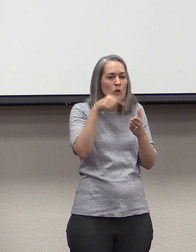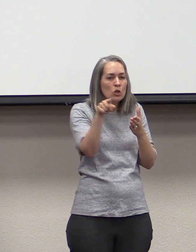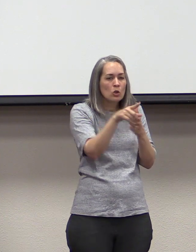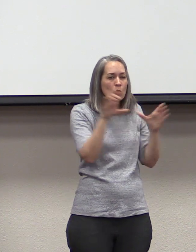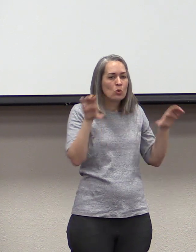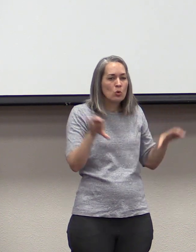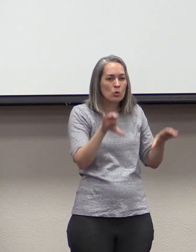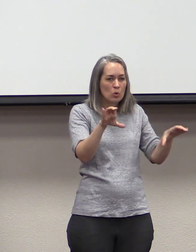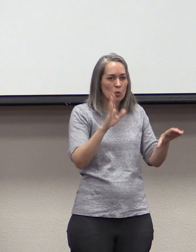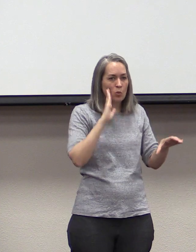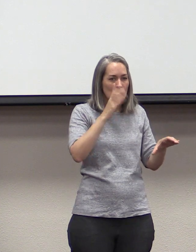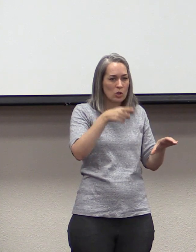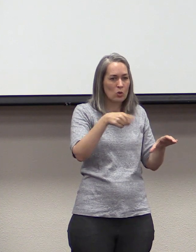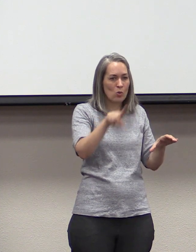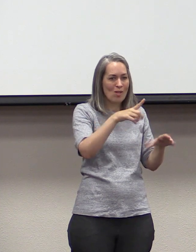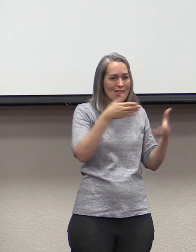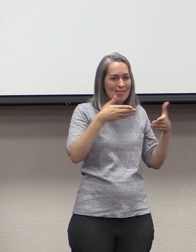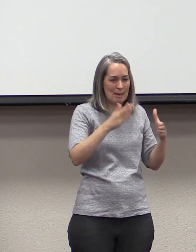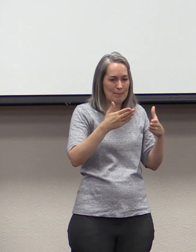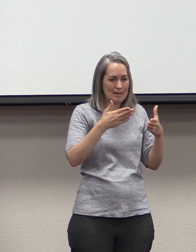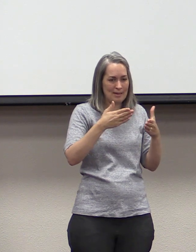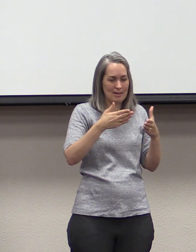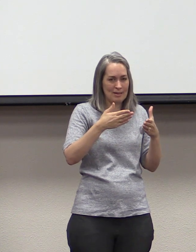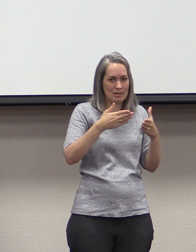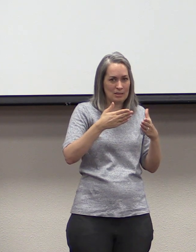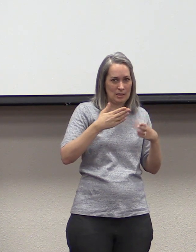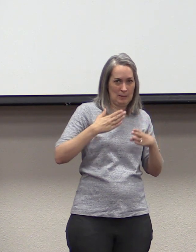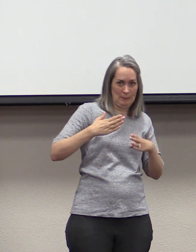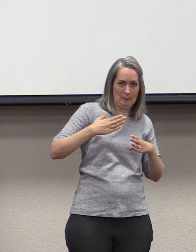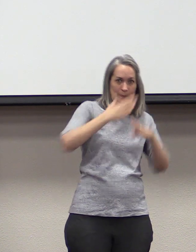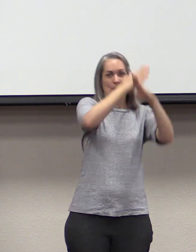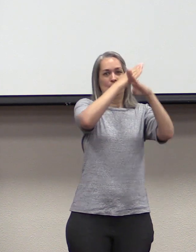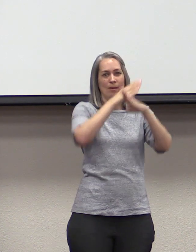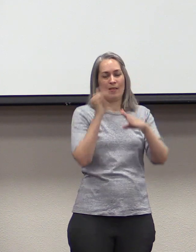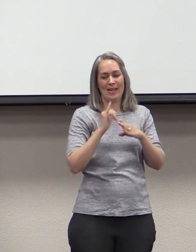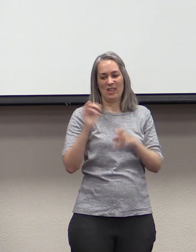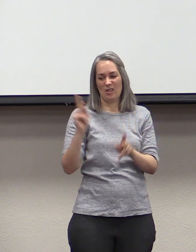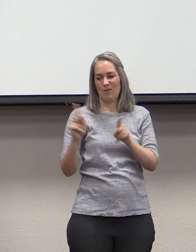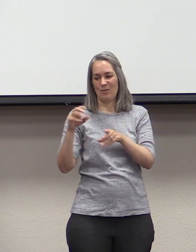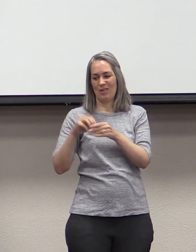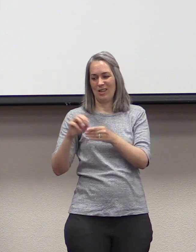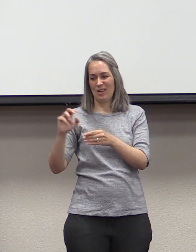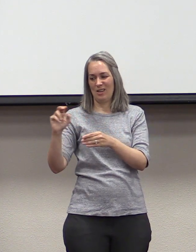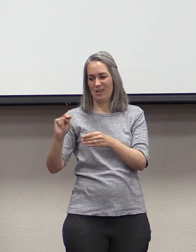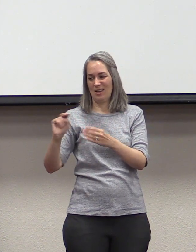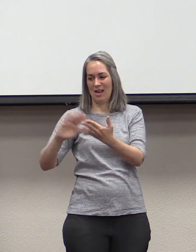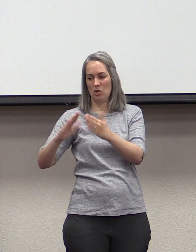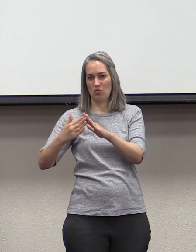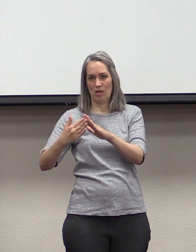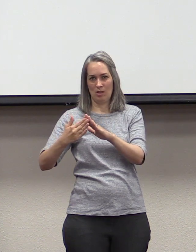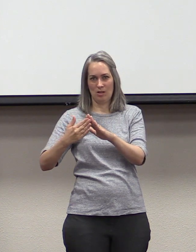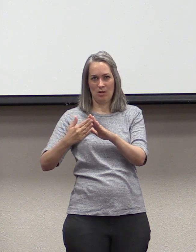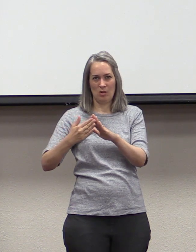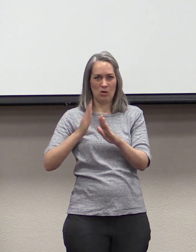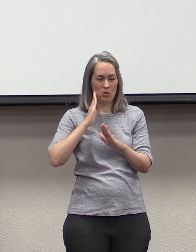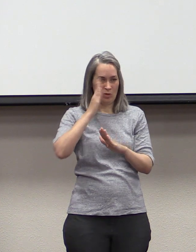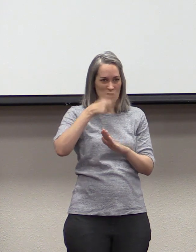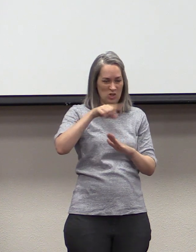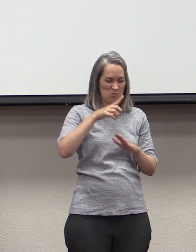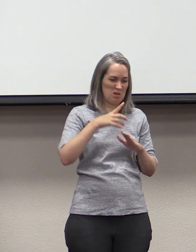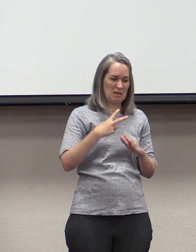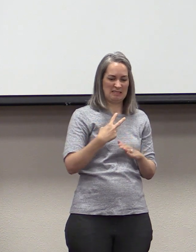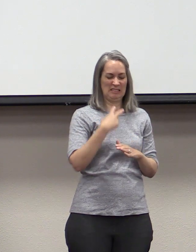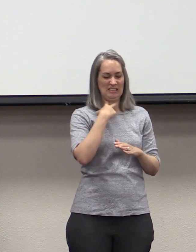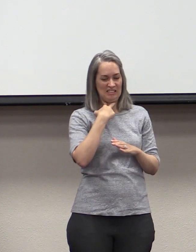Like those in Nazareth, are you going to be stuck in a tradition or an old idea of how you thought it was going to be?